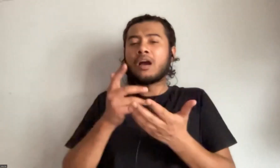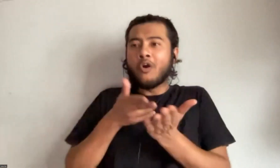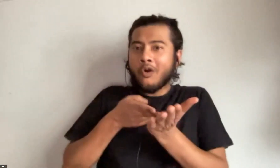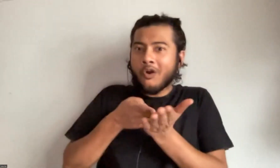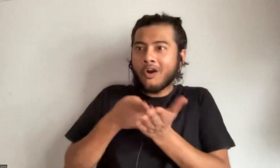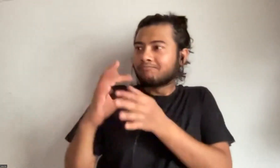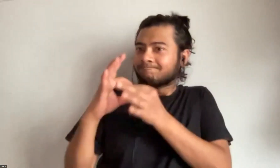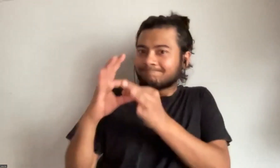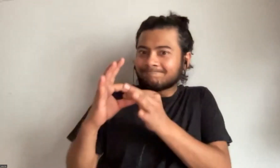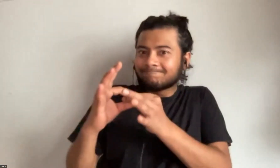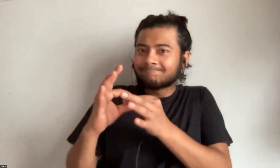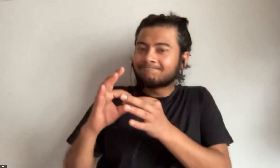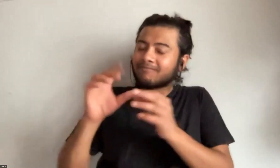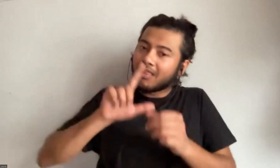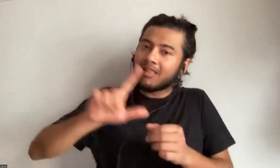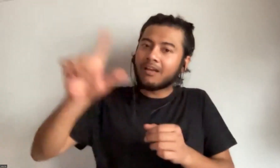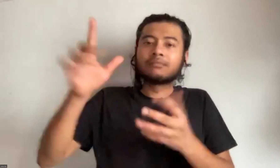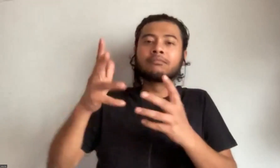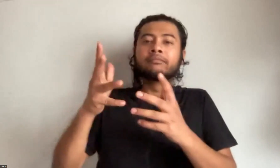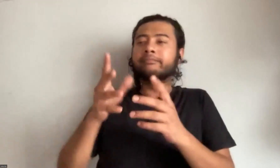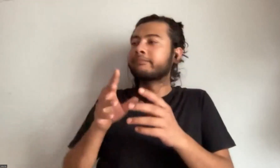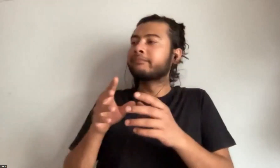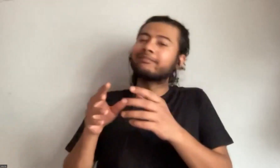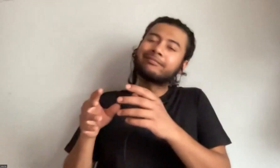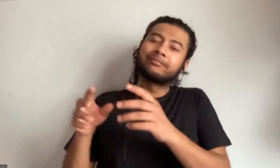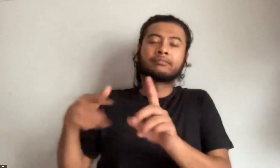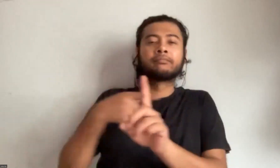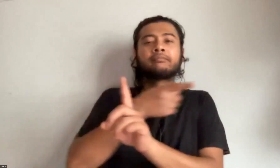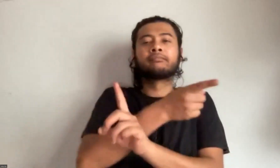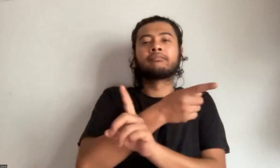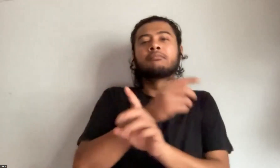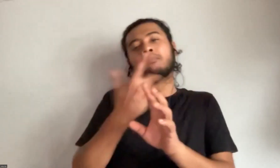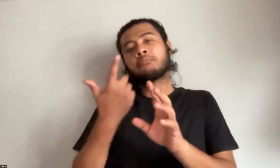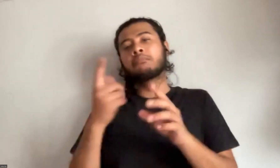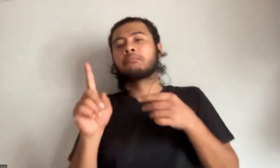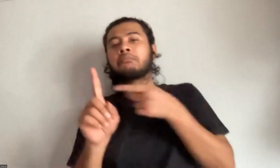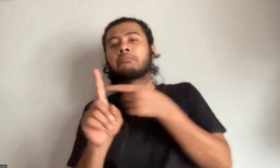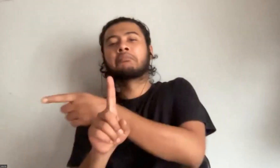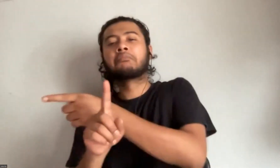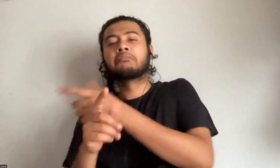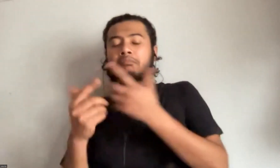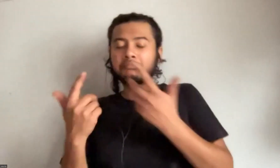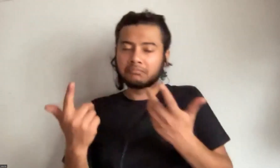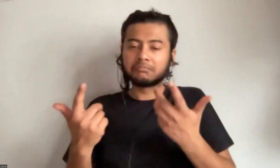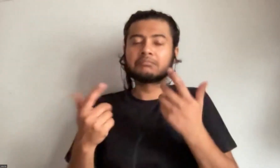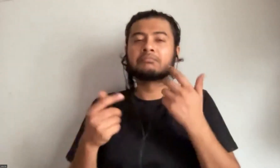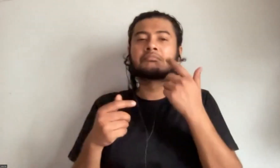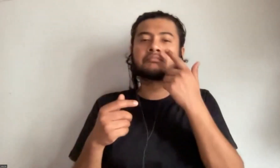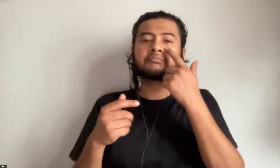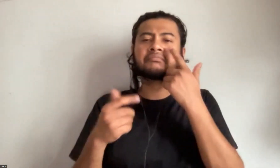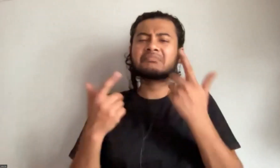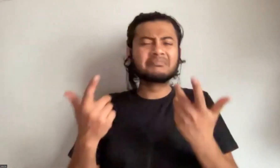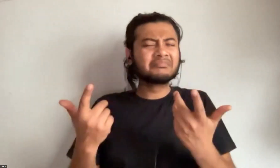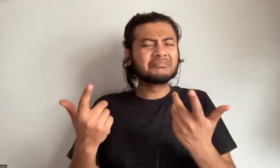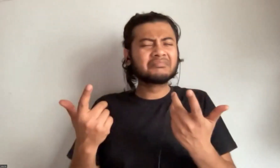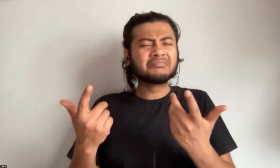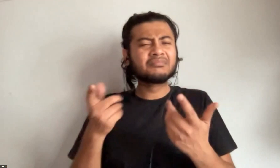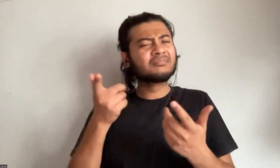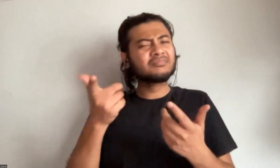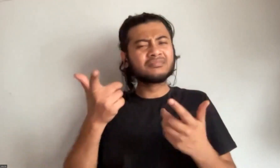right? So this is actually a very, very, this is not very human kind of life. This is a very animal kind of life which people are living,